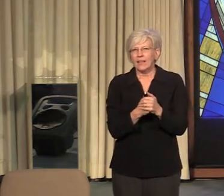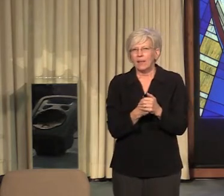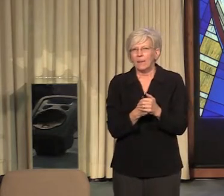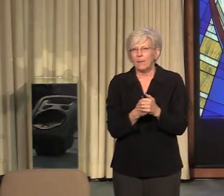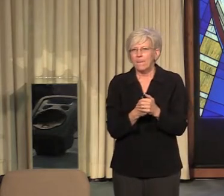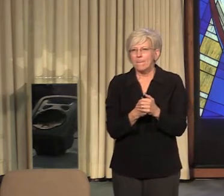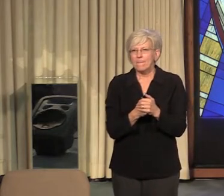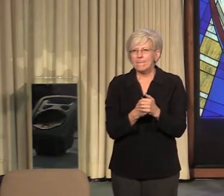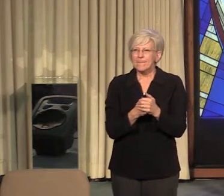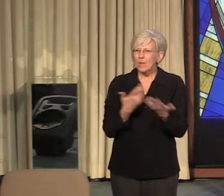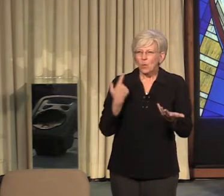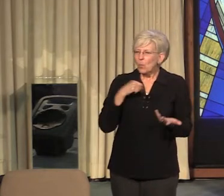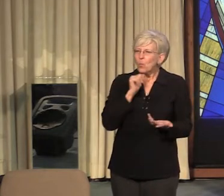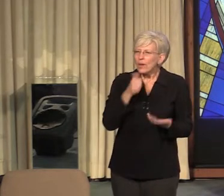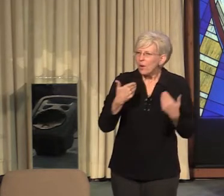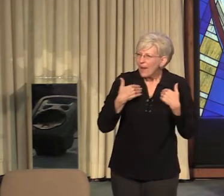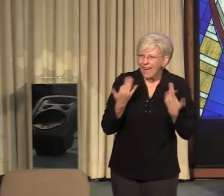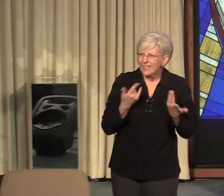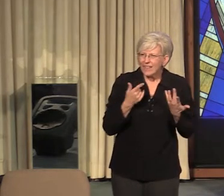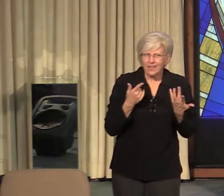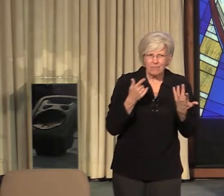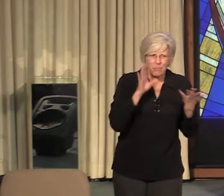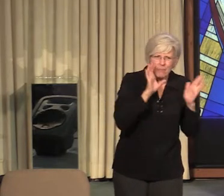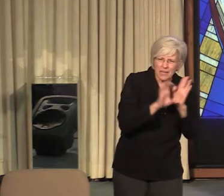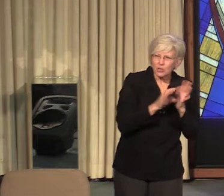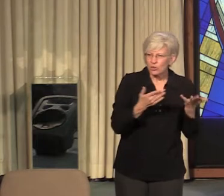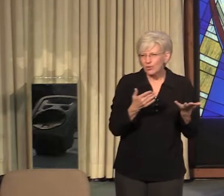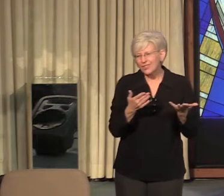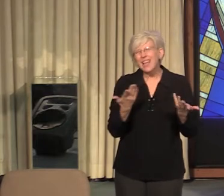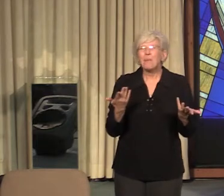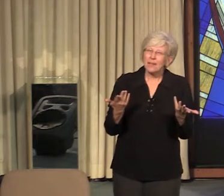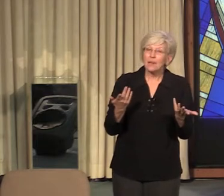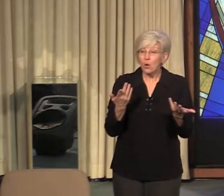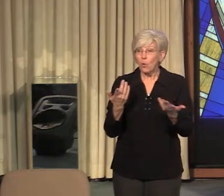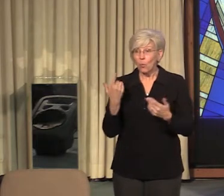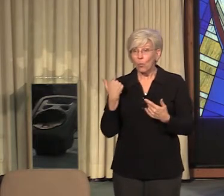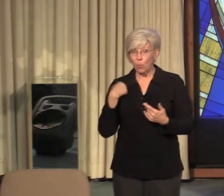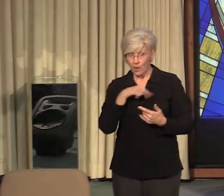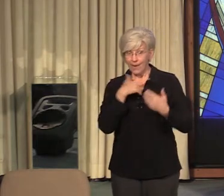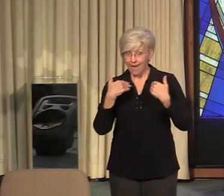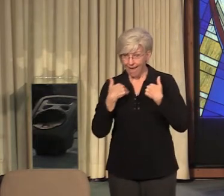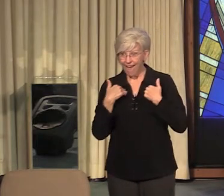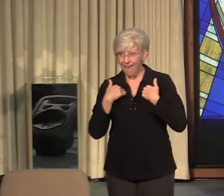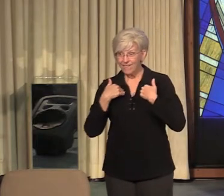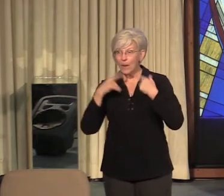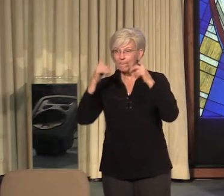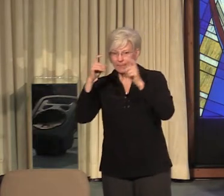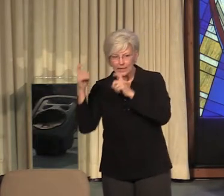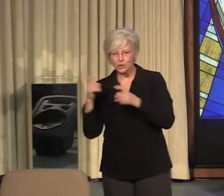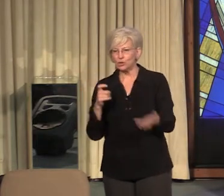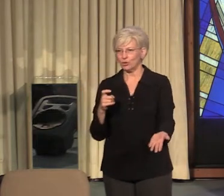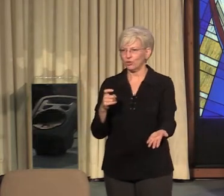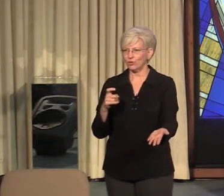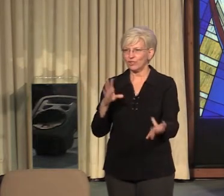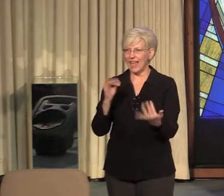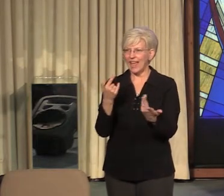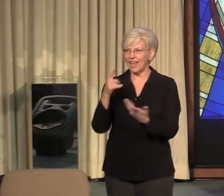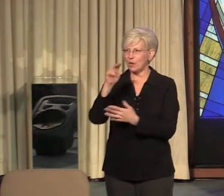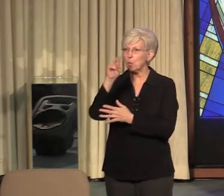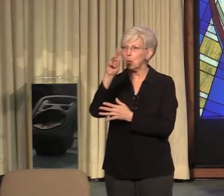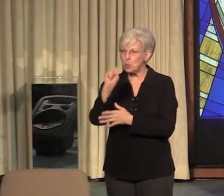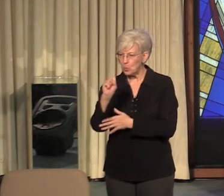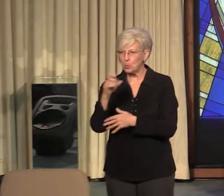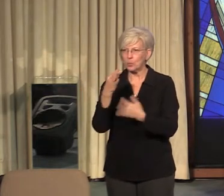later. You know, we don't have any pictures or anything like that. We have pictures of the Fillmores. We have, you know, newsreels of them. We